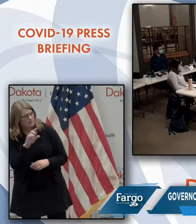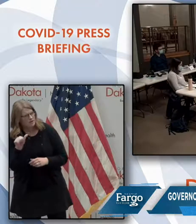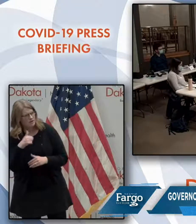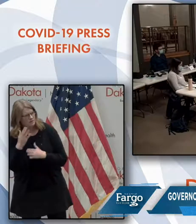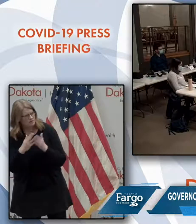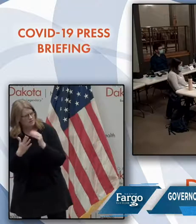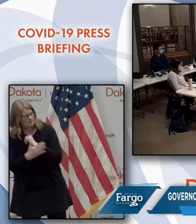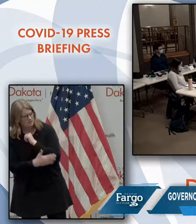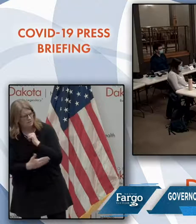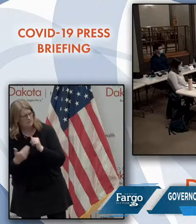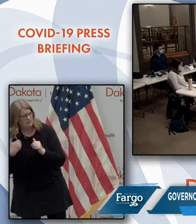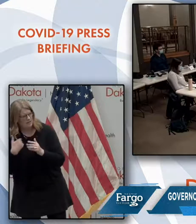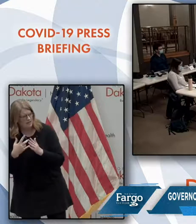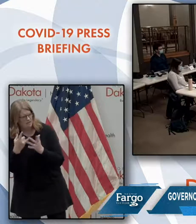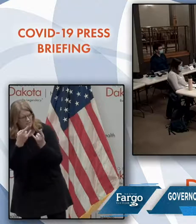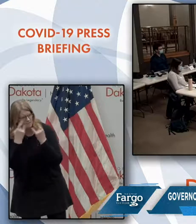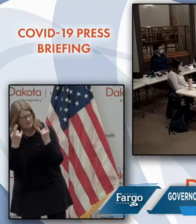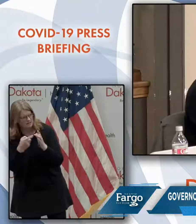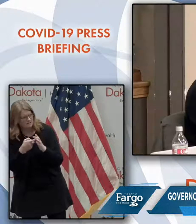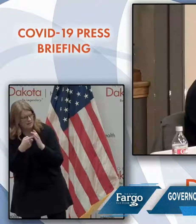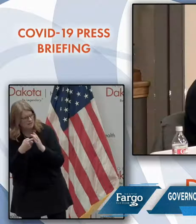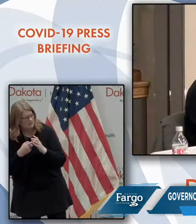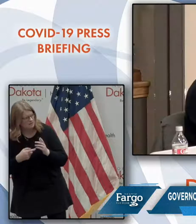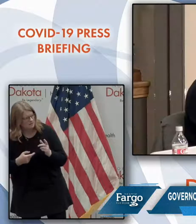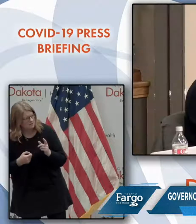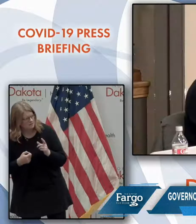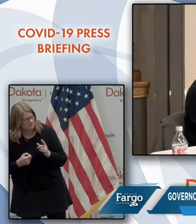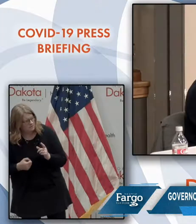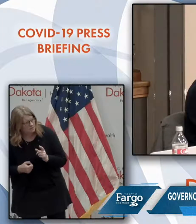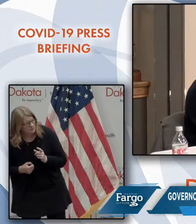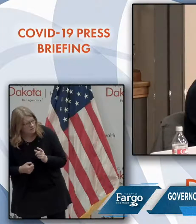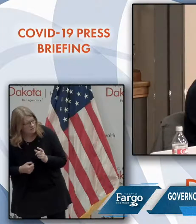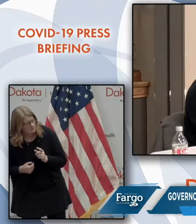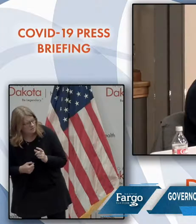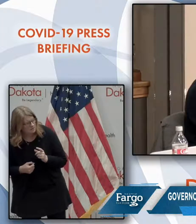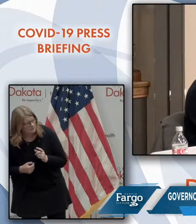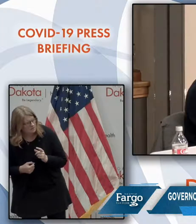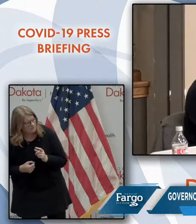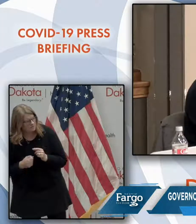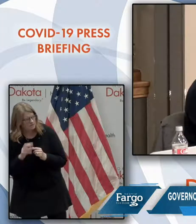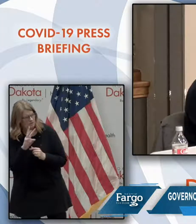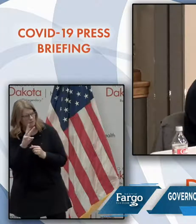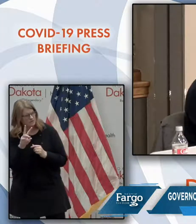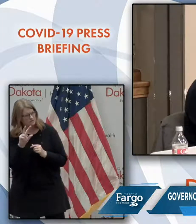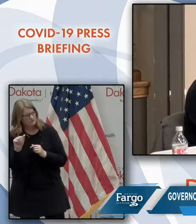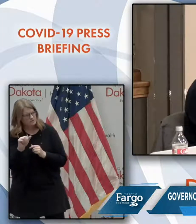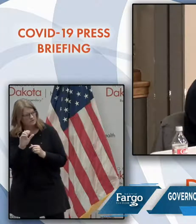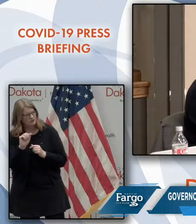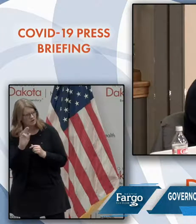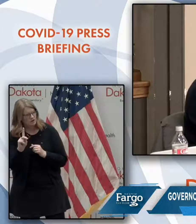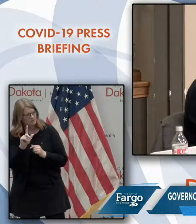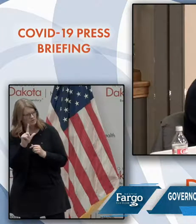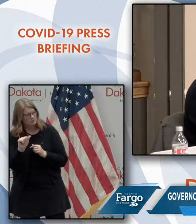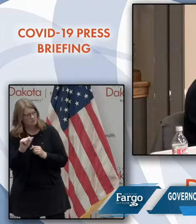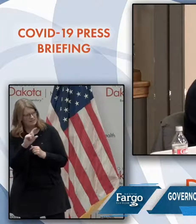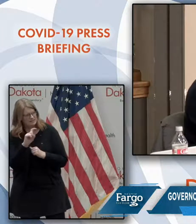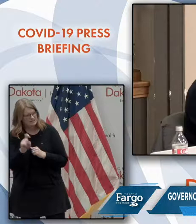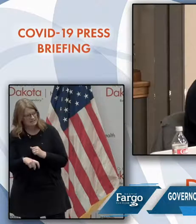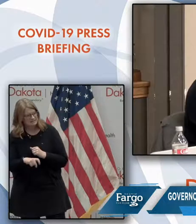mandates. Among states that have implemented them, I'm seeing West Virginia, Arkansas, Louisiana,